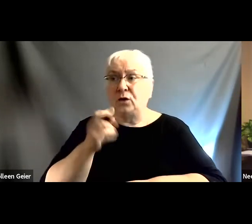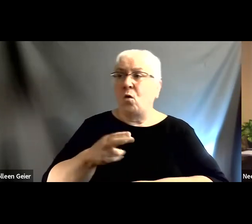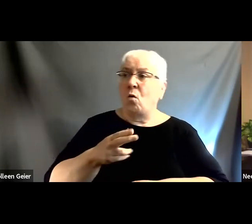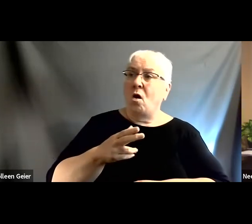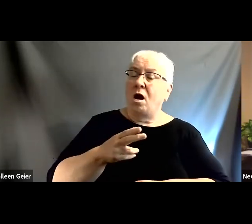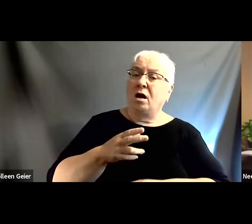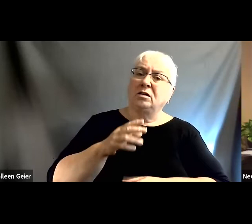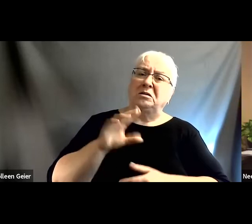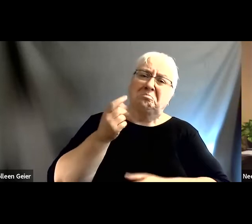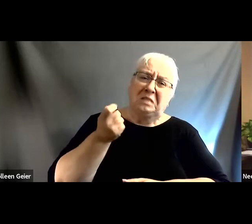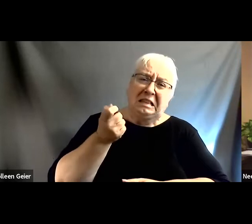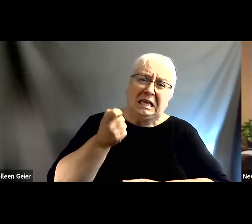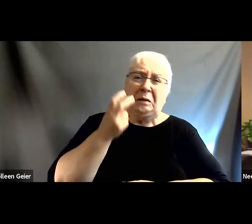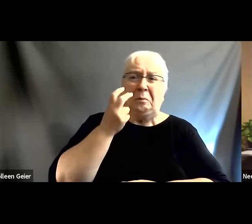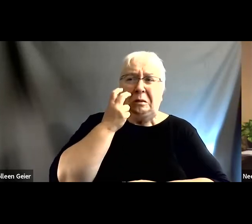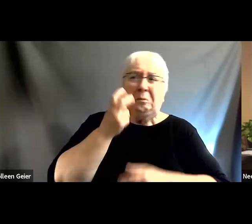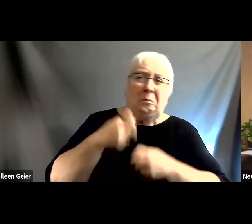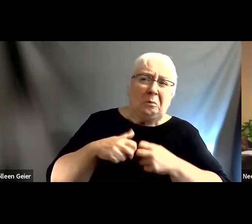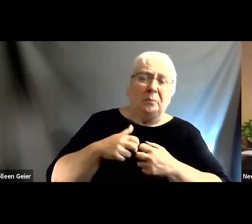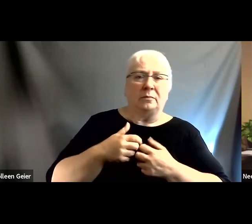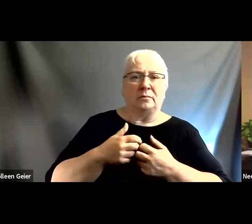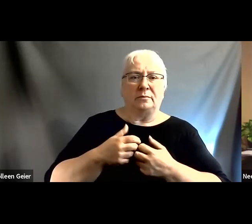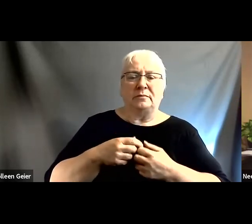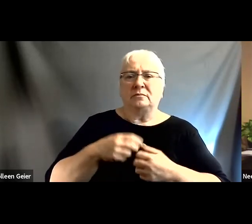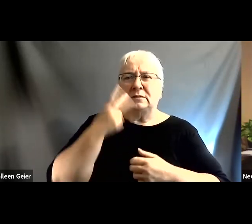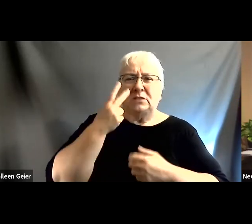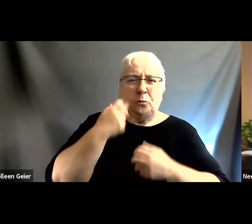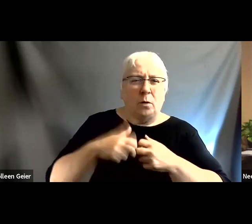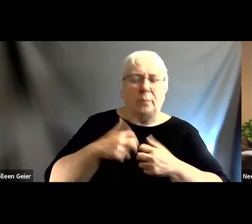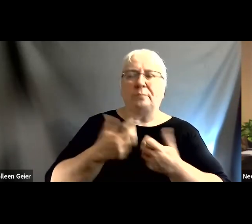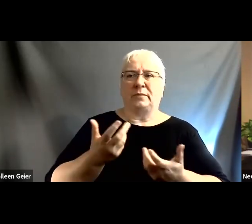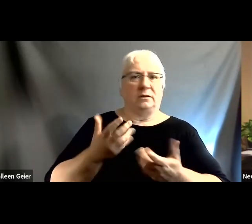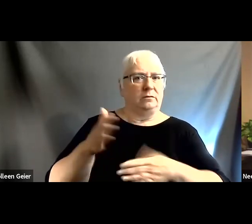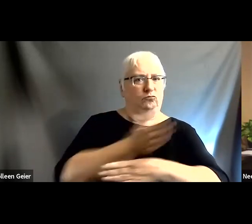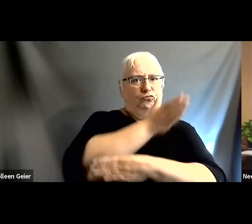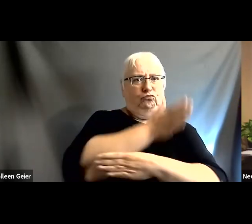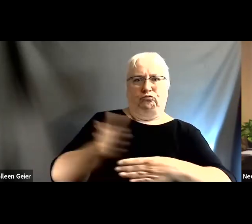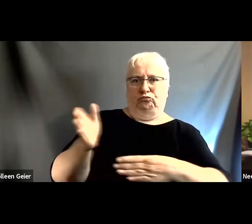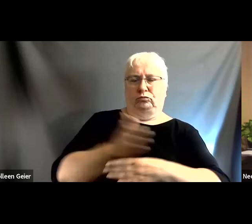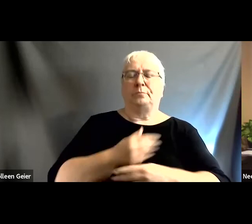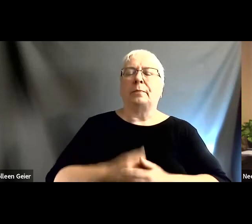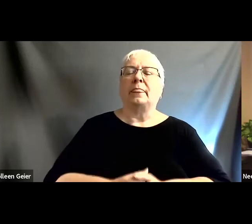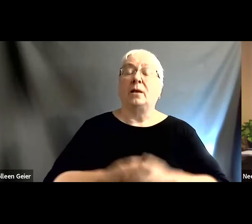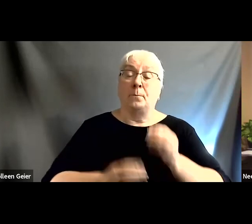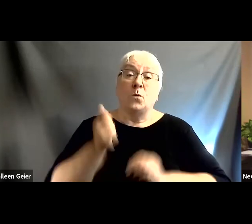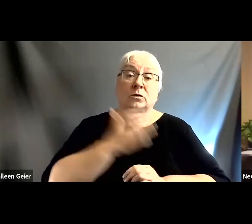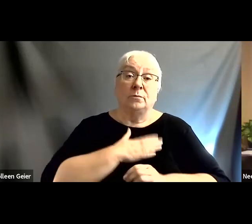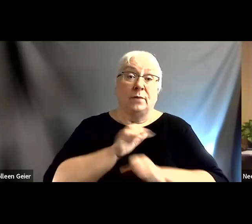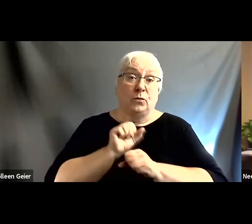pandemic that we are in, because most of my work is located in India, I was